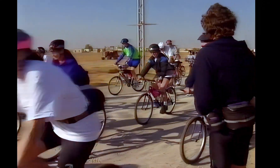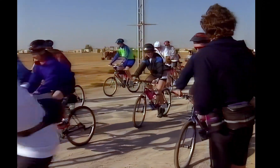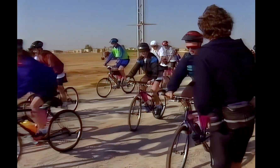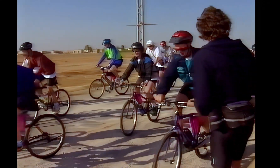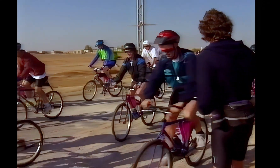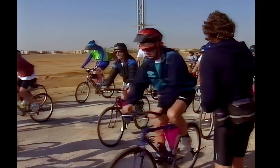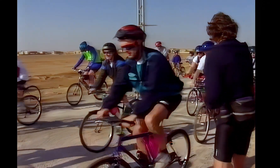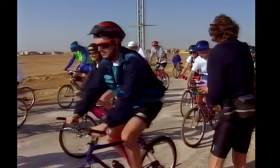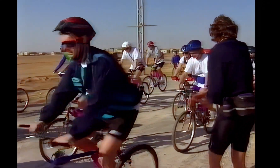Off you go, mate.